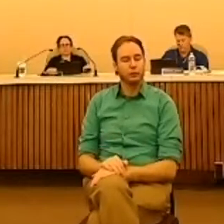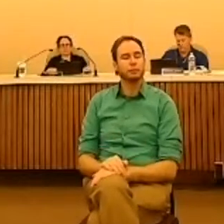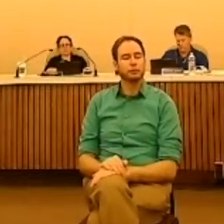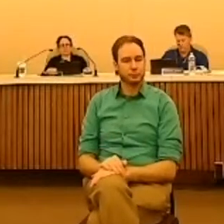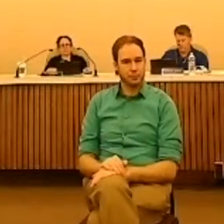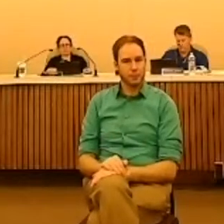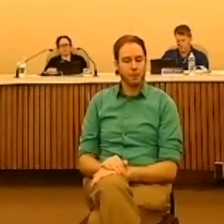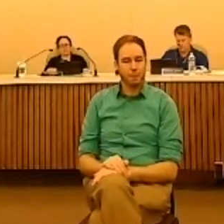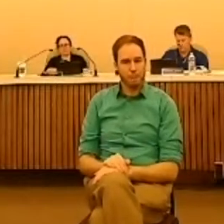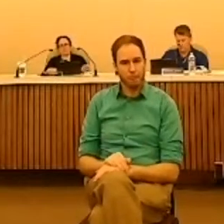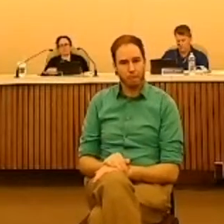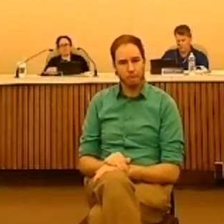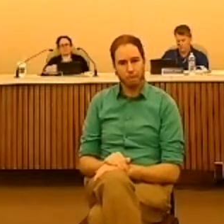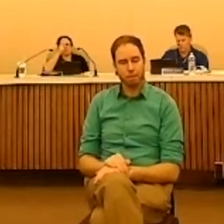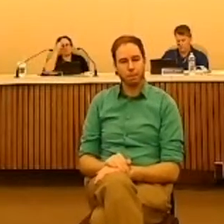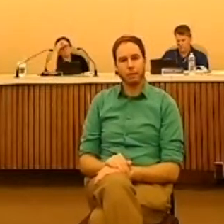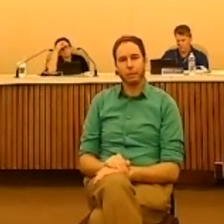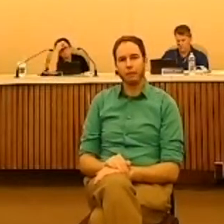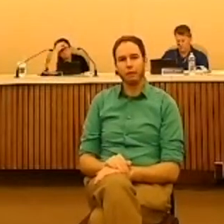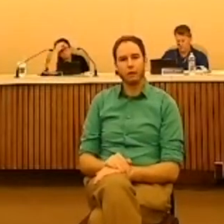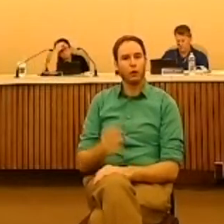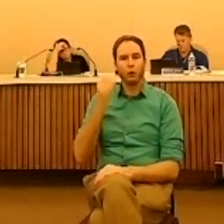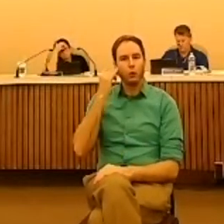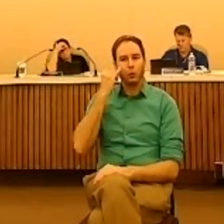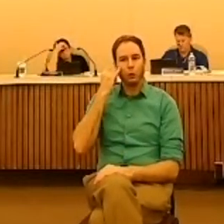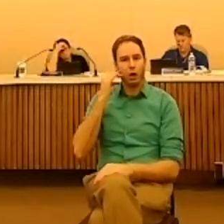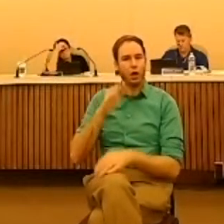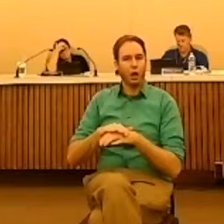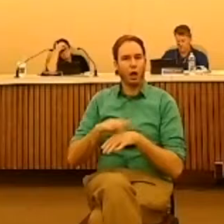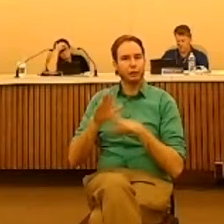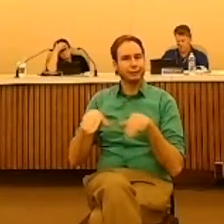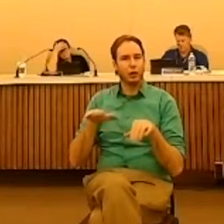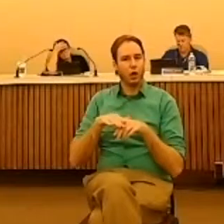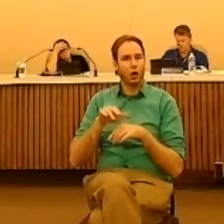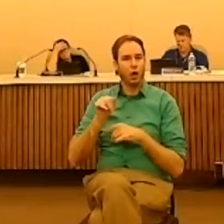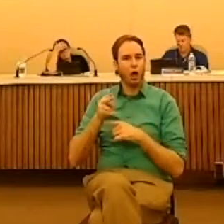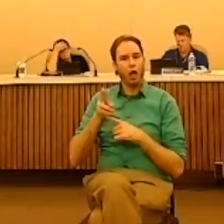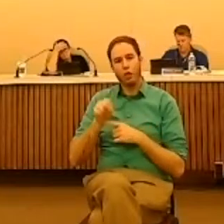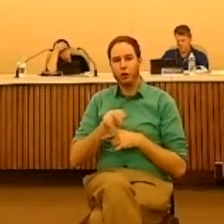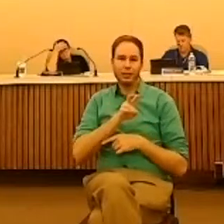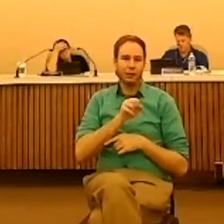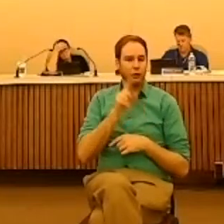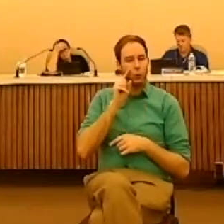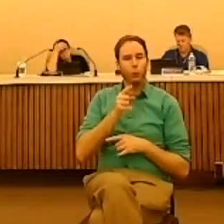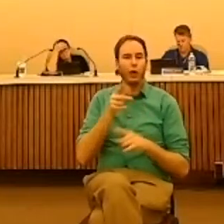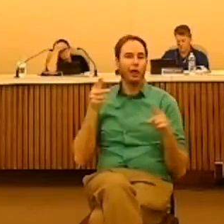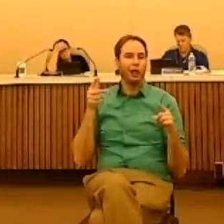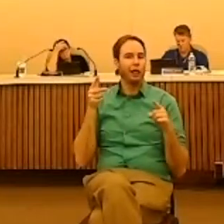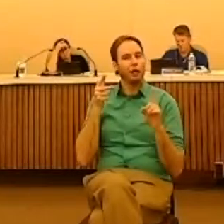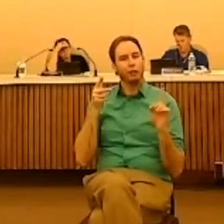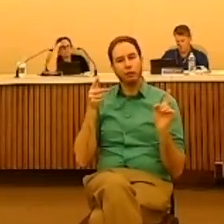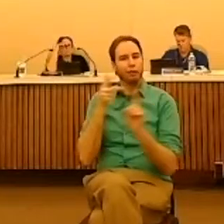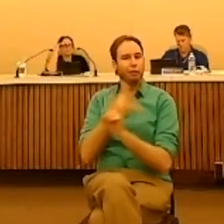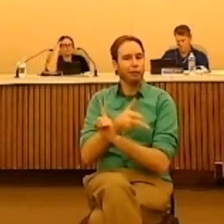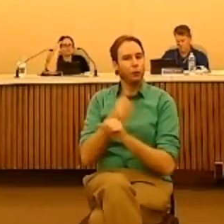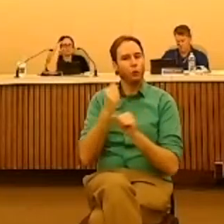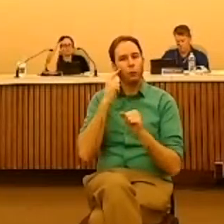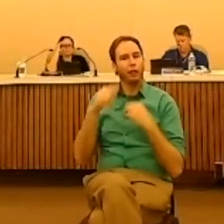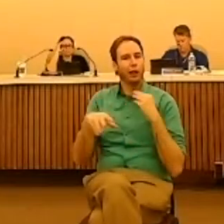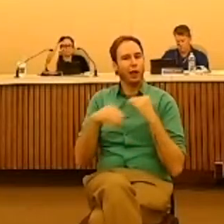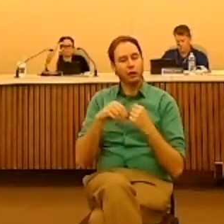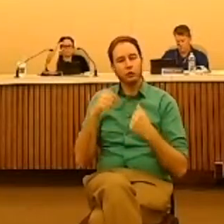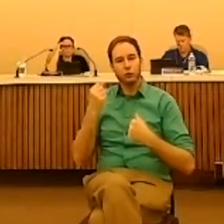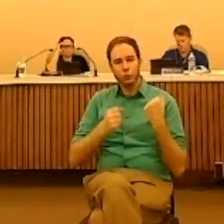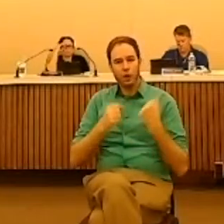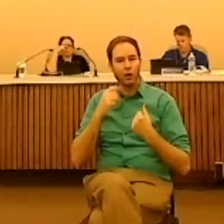Yes. How long before some kid on Authors and Nevins gets killed with the additional traffic? Minimal new up to